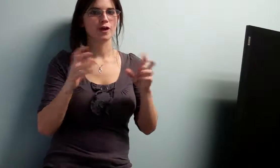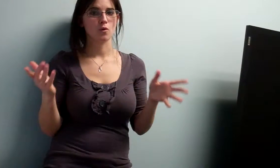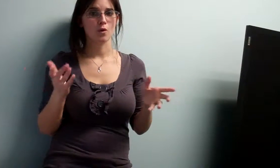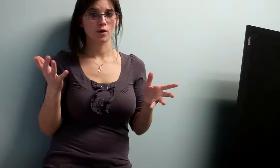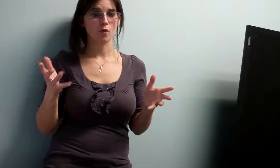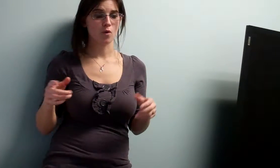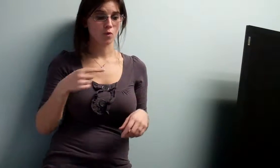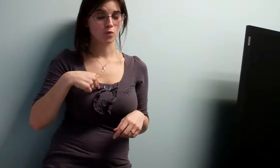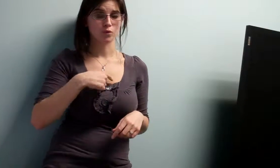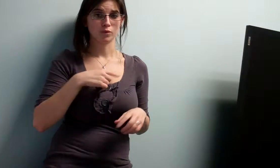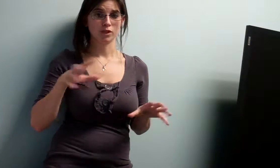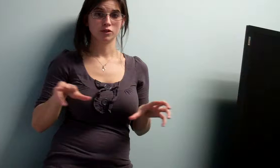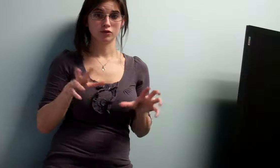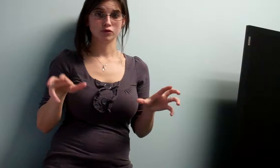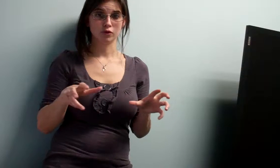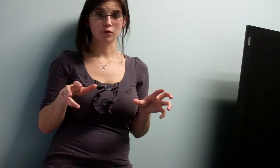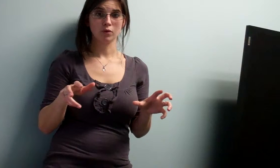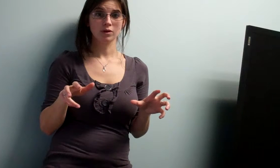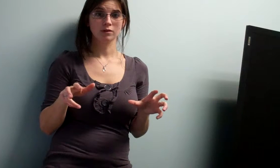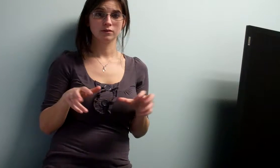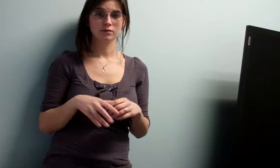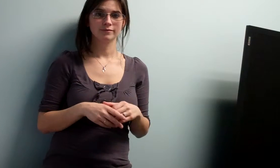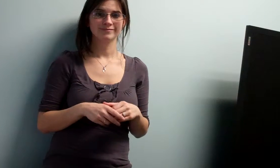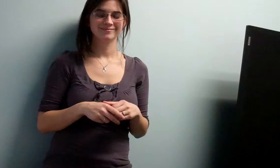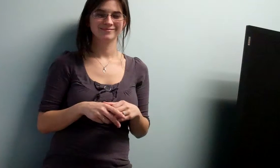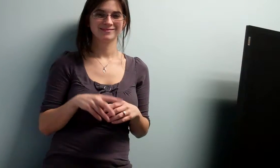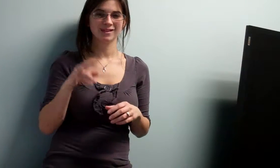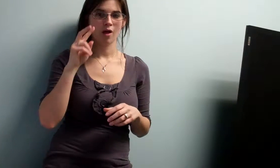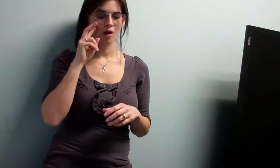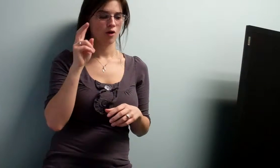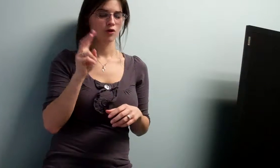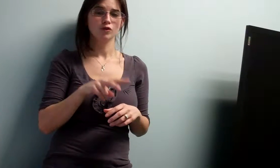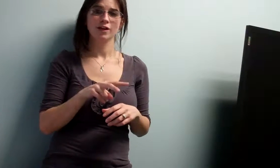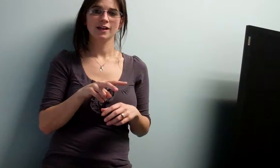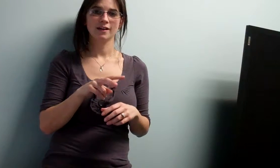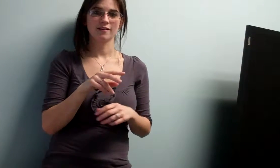sociology, look at the Philadelphia Negro, written more than 100 years ago.